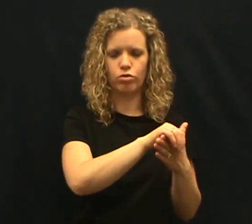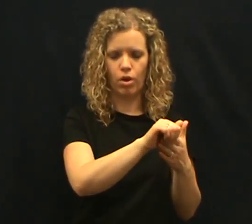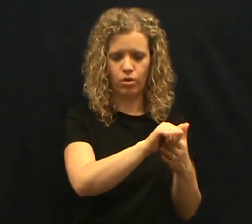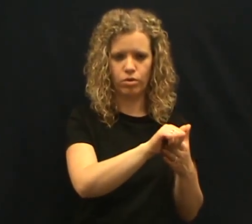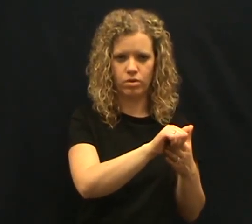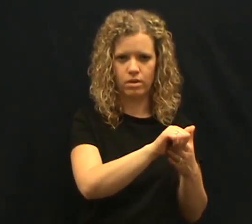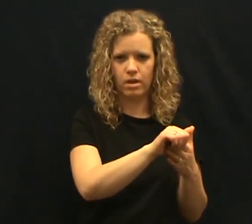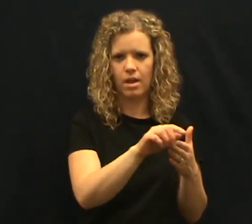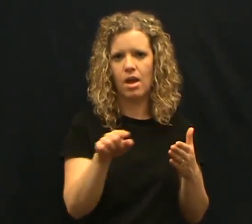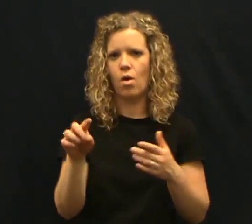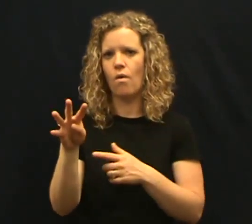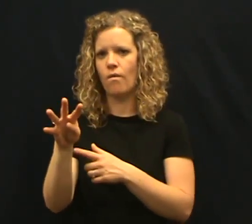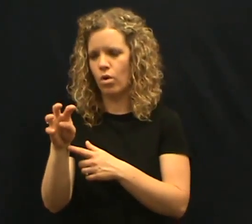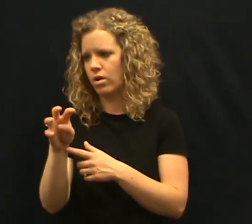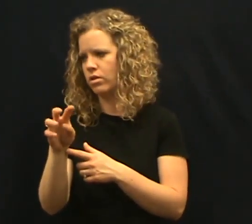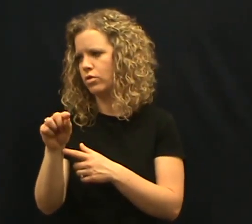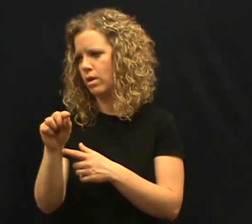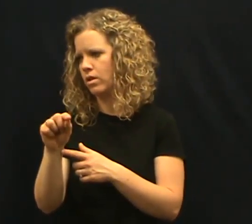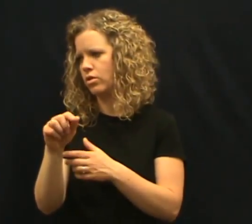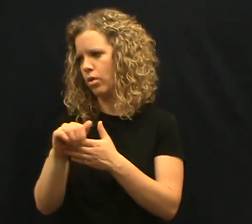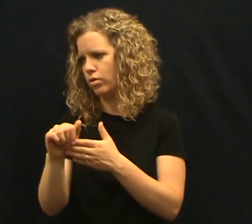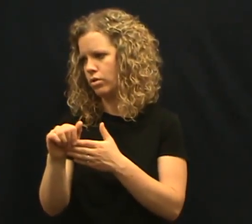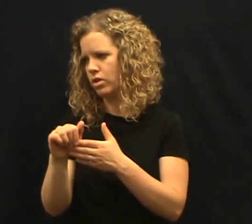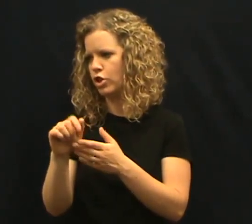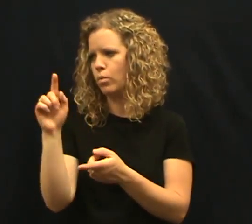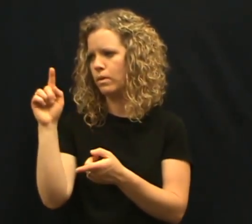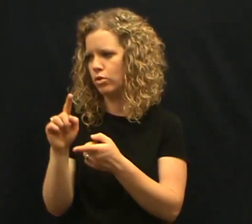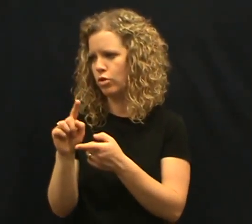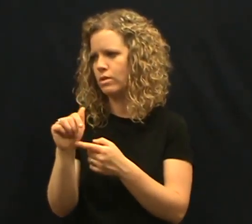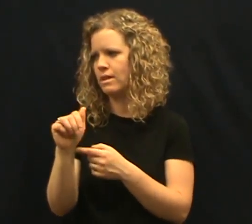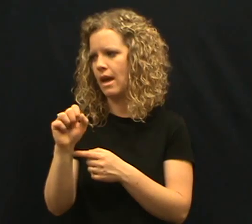for $2,400 to reduce the asset.